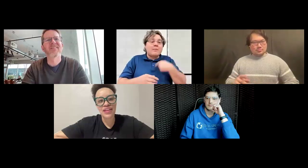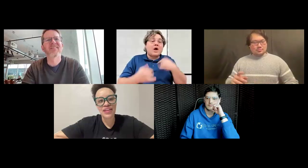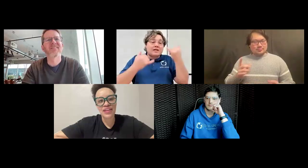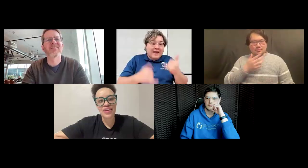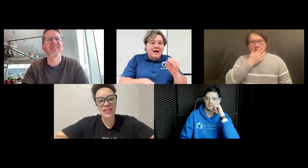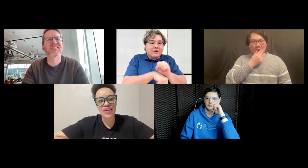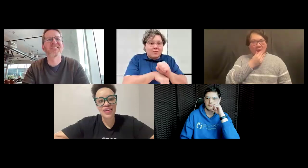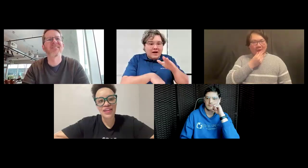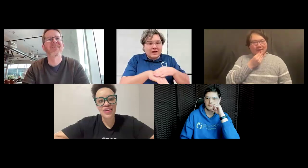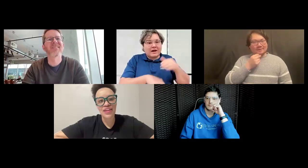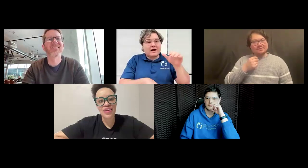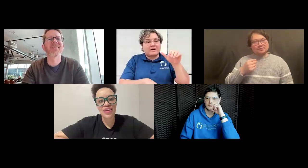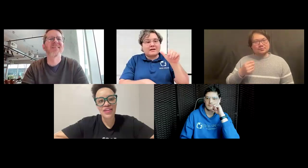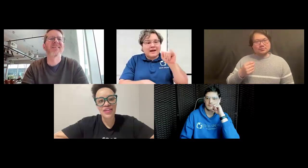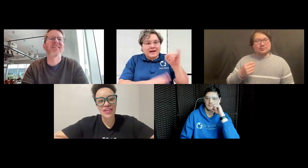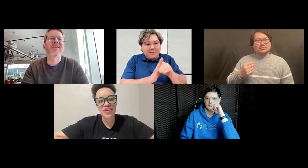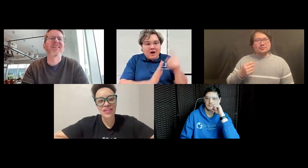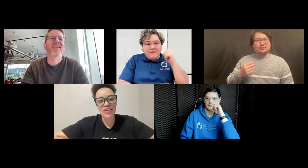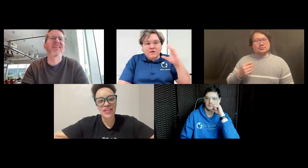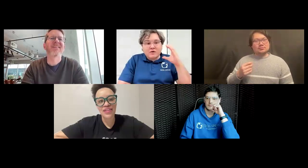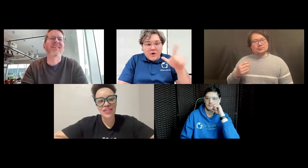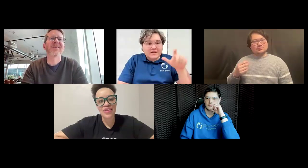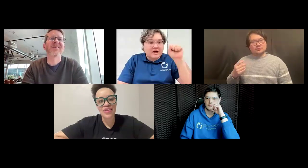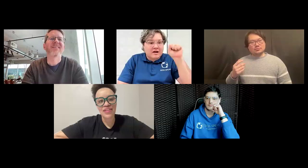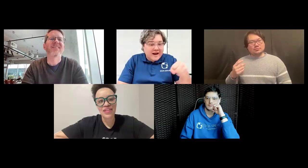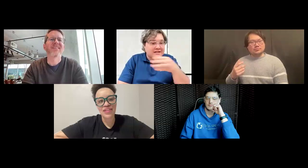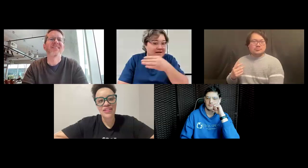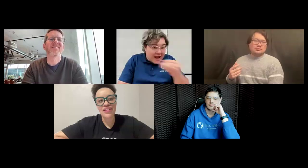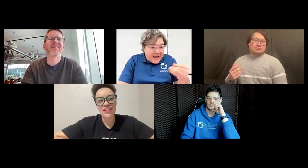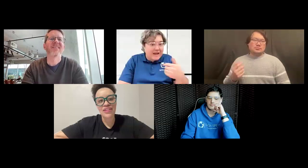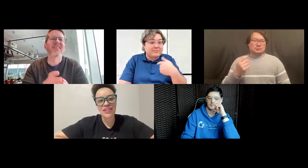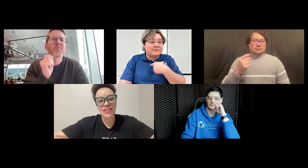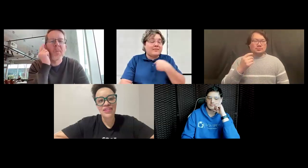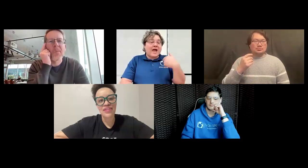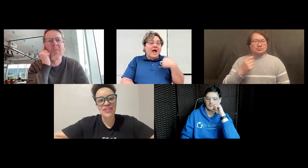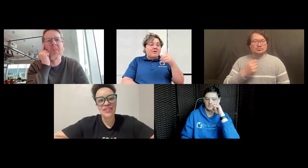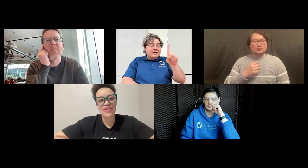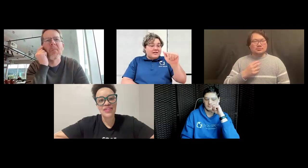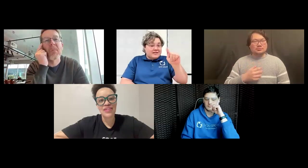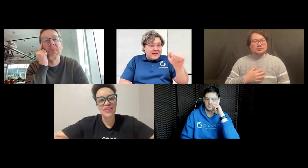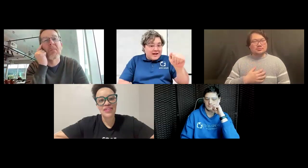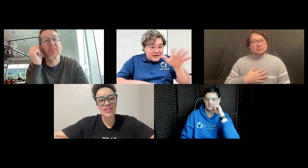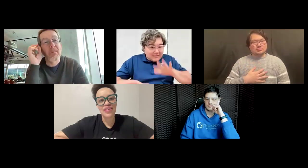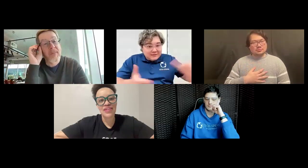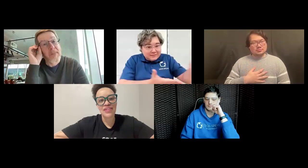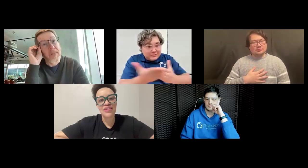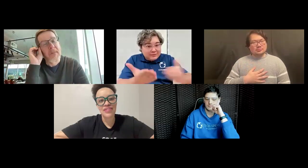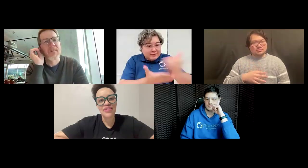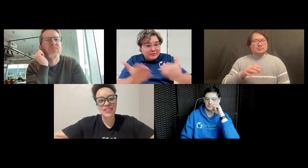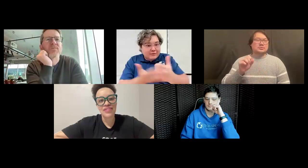beta test that we'll be releasing, we hopefully will again generate more ideas and feedback from that. But classifiers do make it challenging, and also the